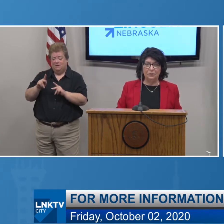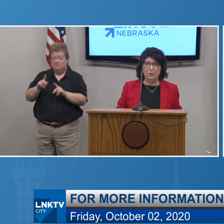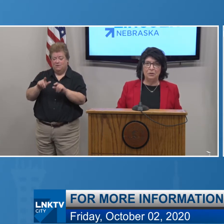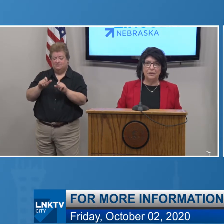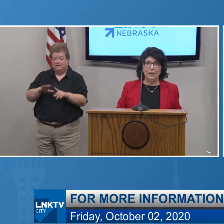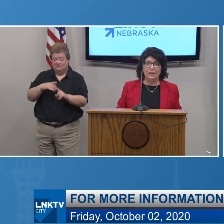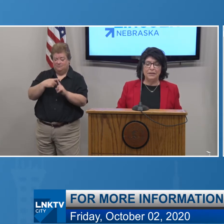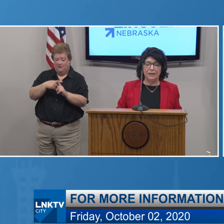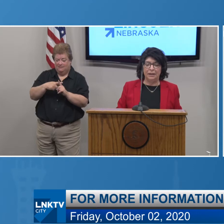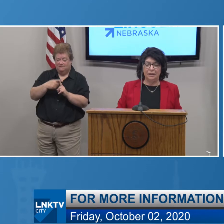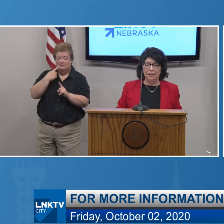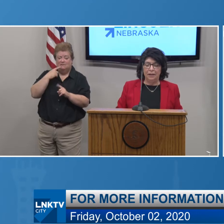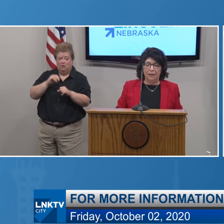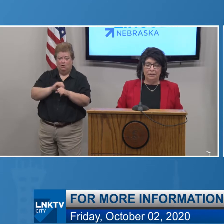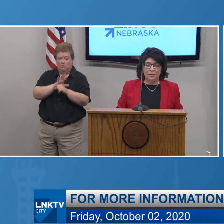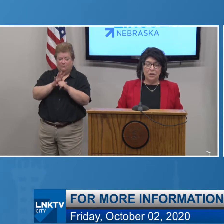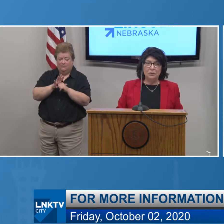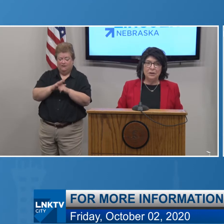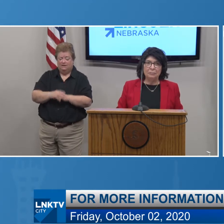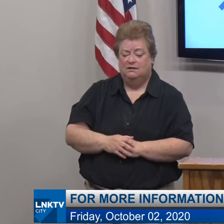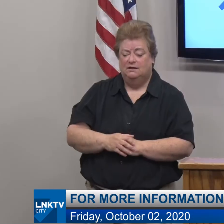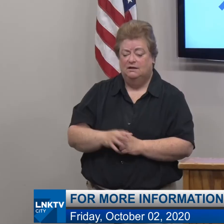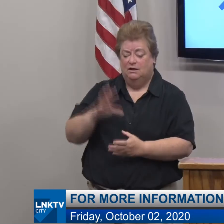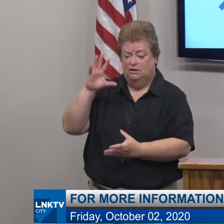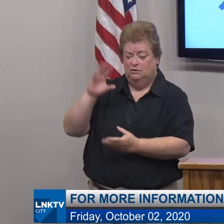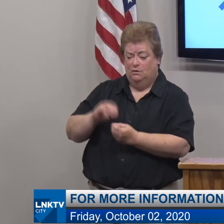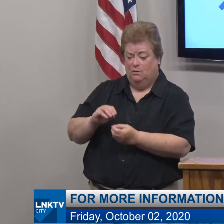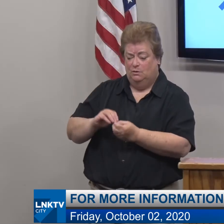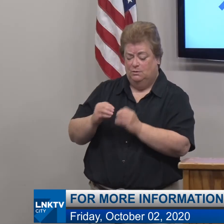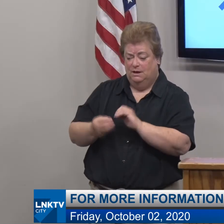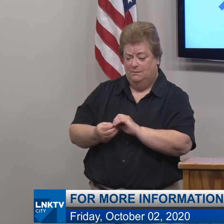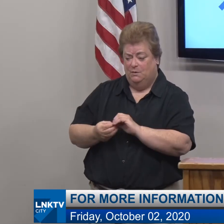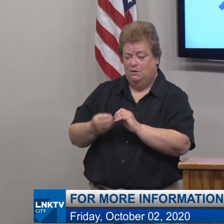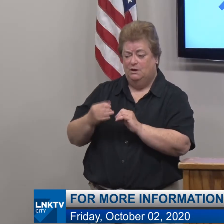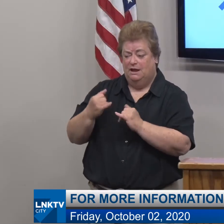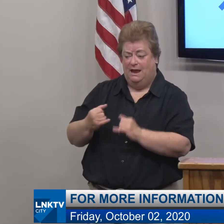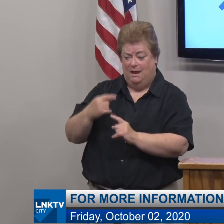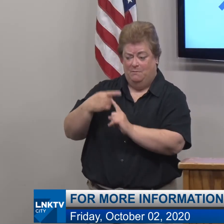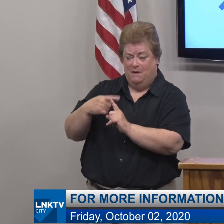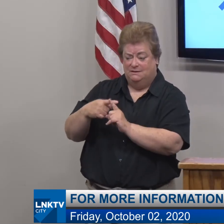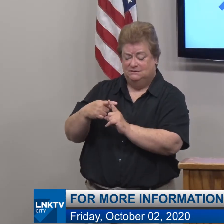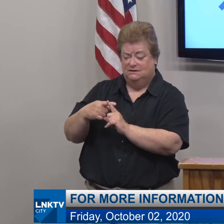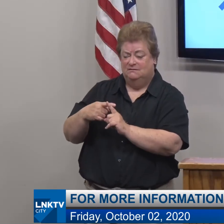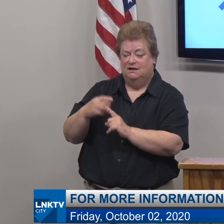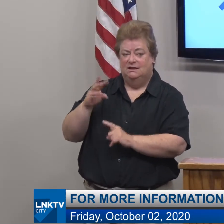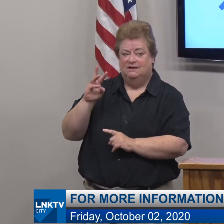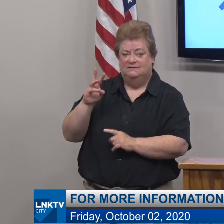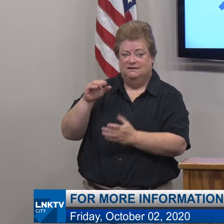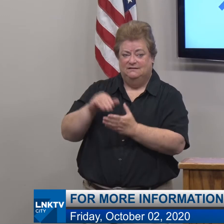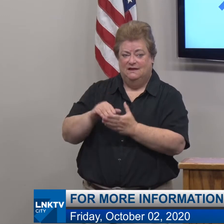positive for COVID-19. The total number of lab-confirmed cases is now